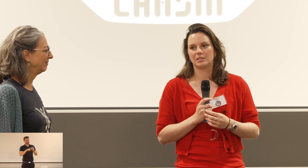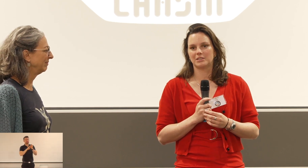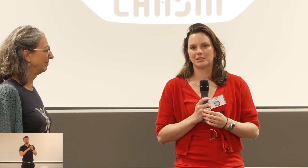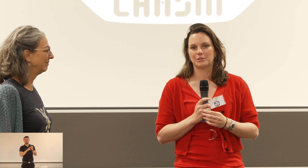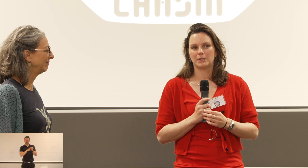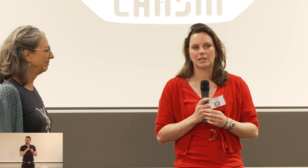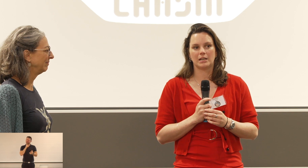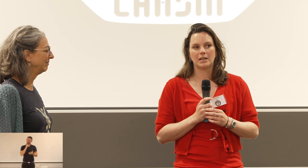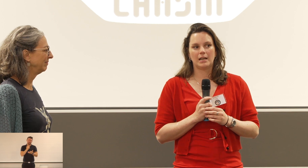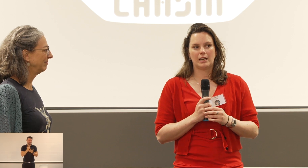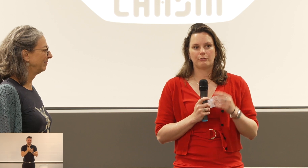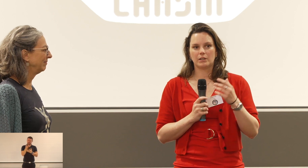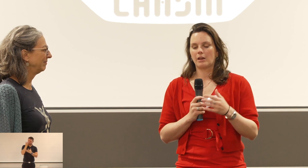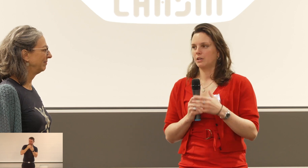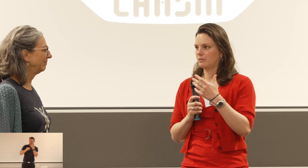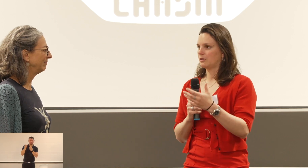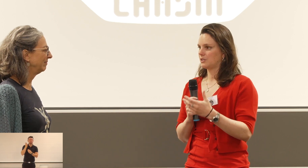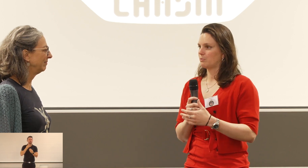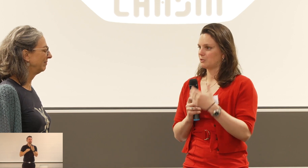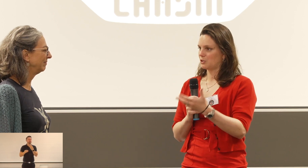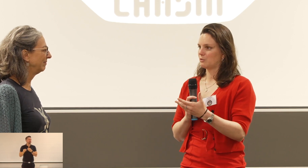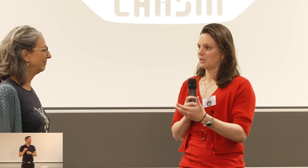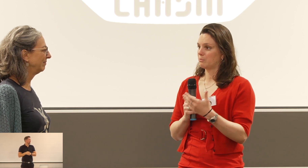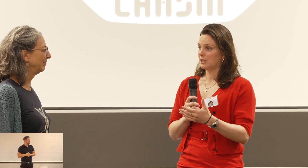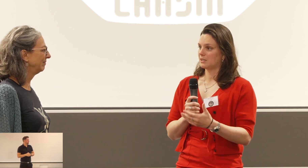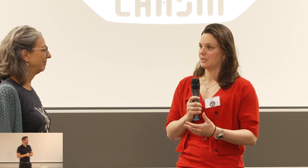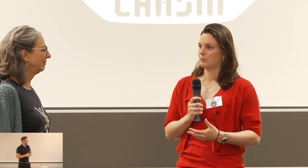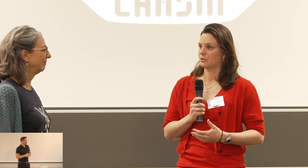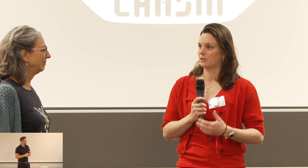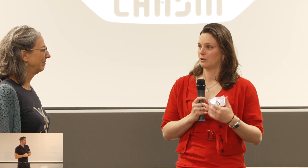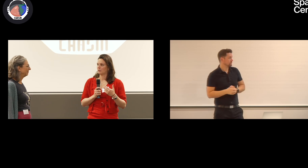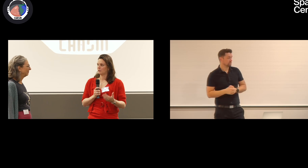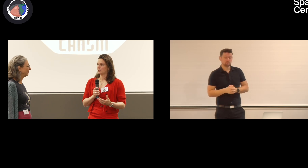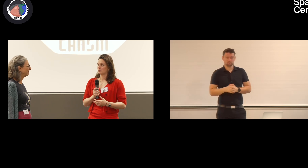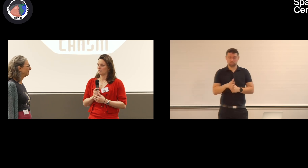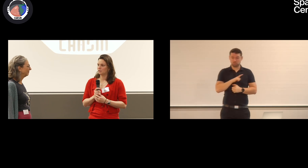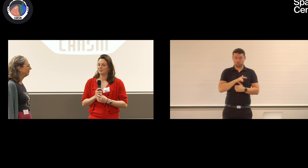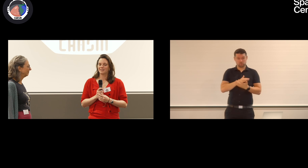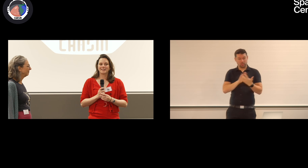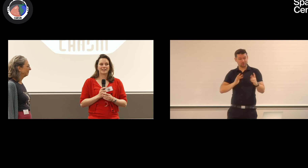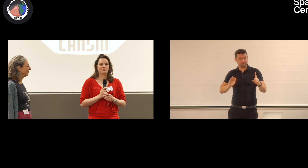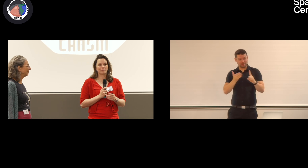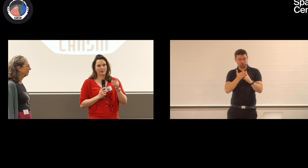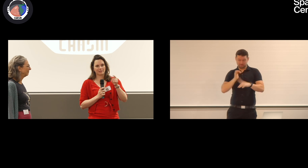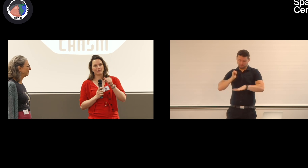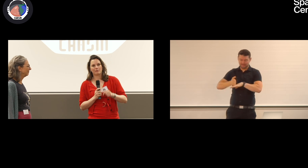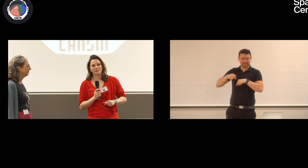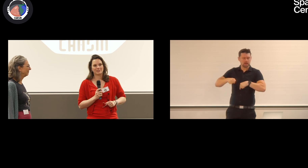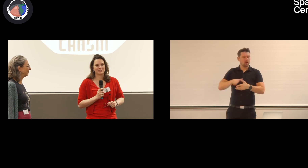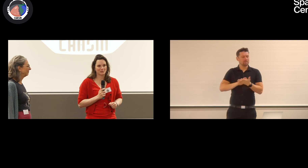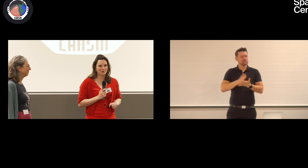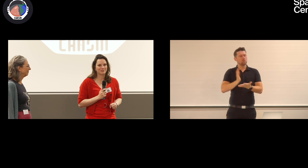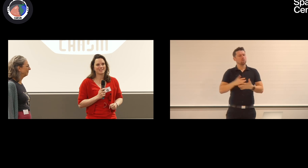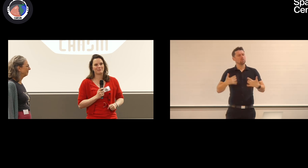environment it is to be here. And I think having the ASCAPIOS missions being built here was a huge inspiration. And fun fact, the